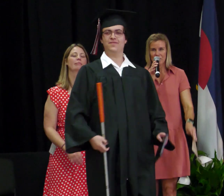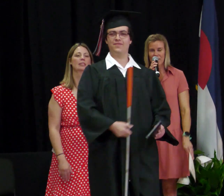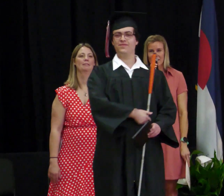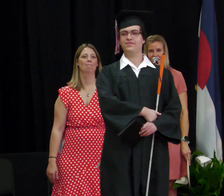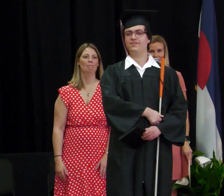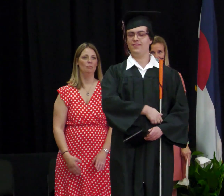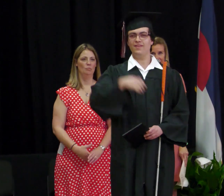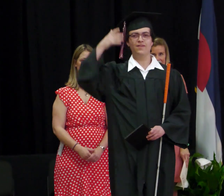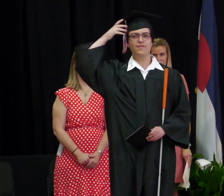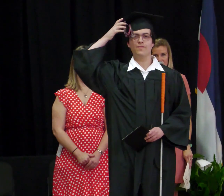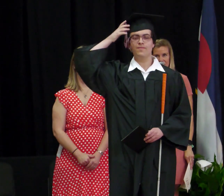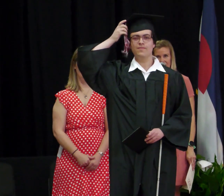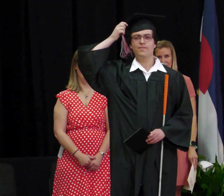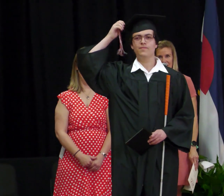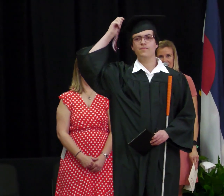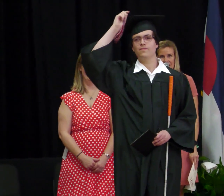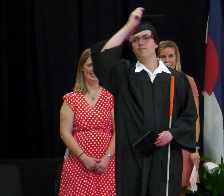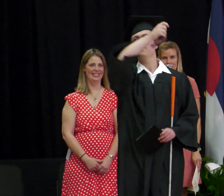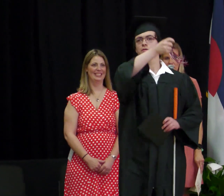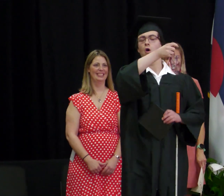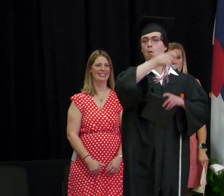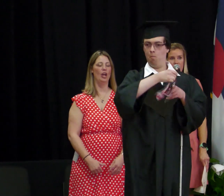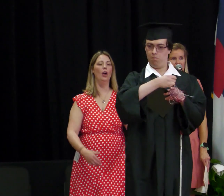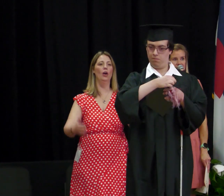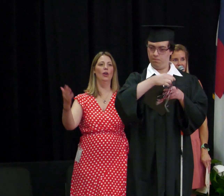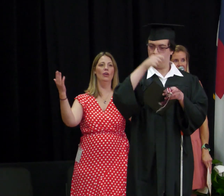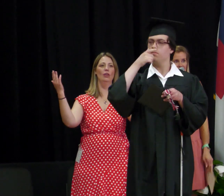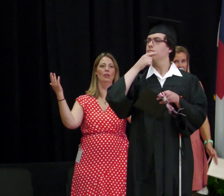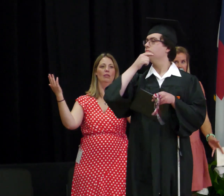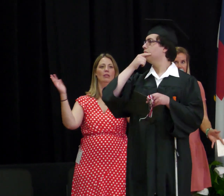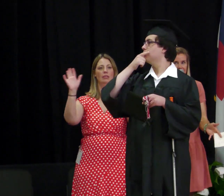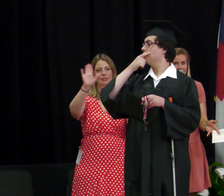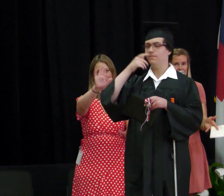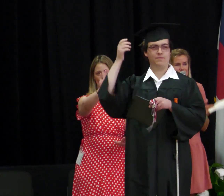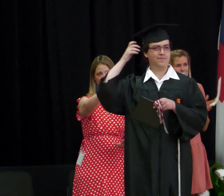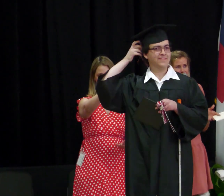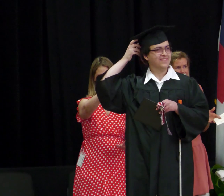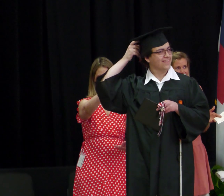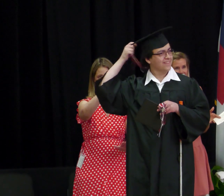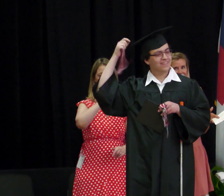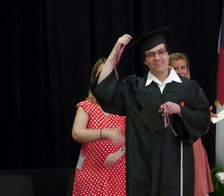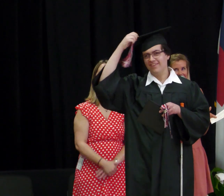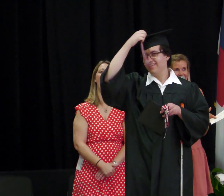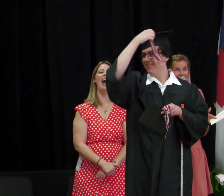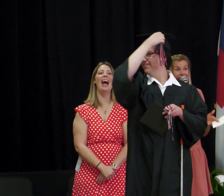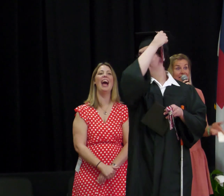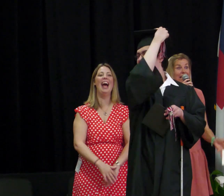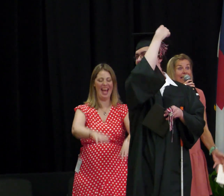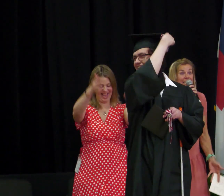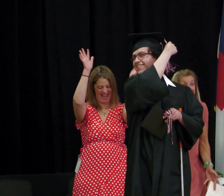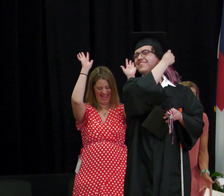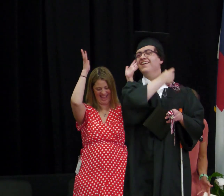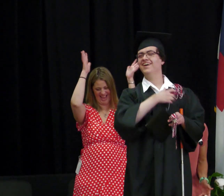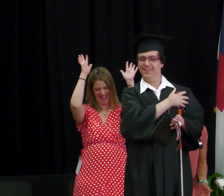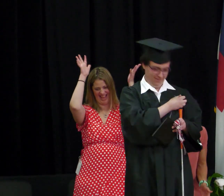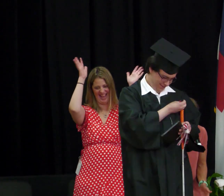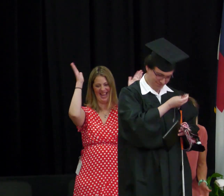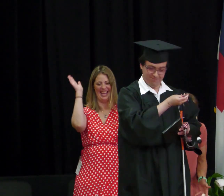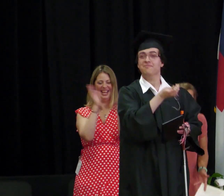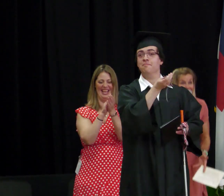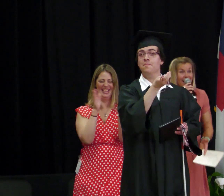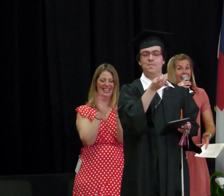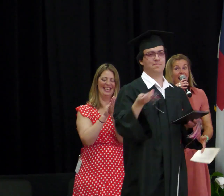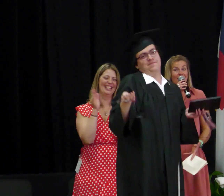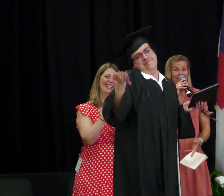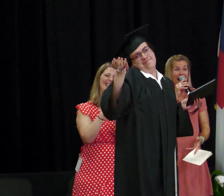Approaching the front of the stage He has one Oh his tassel came off Hmm But good thing He has a second tassel